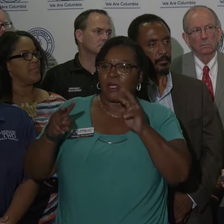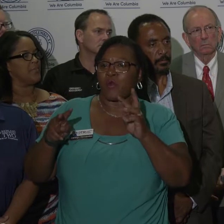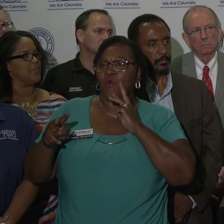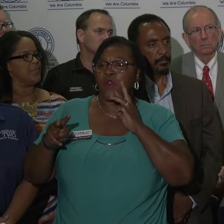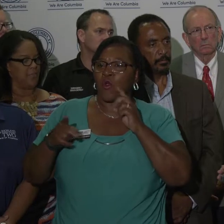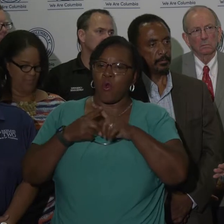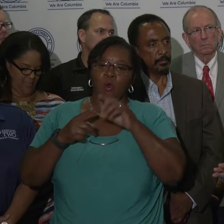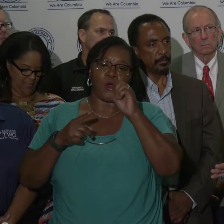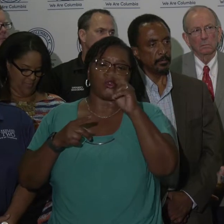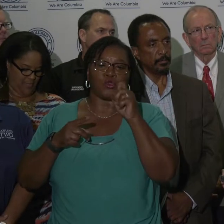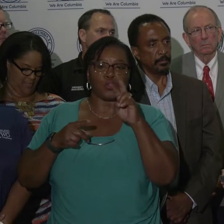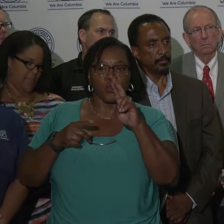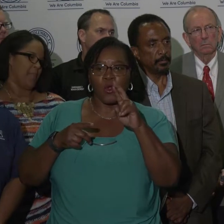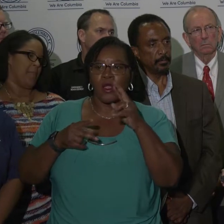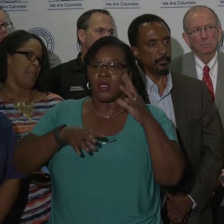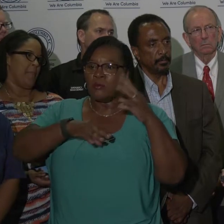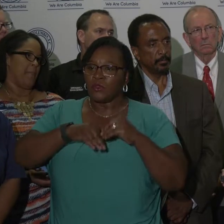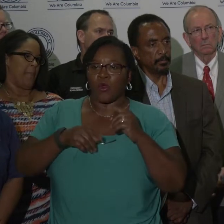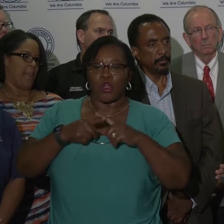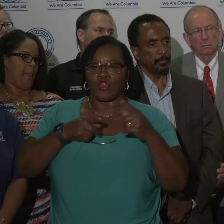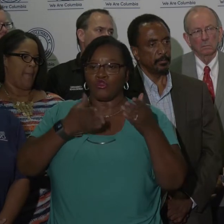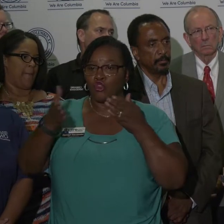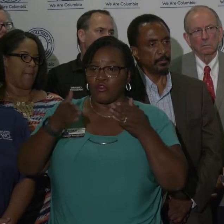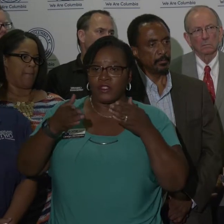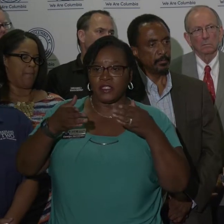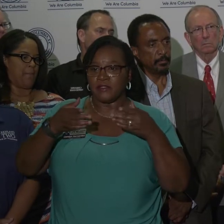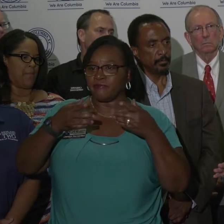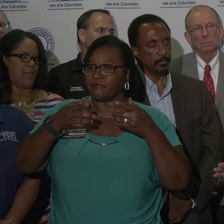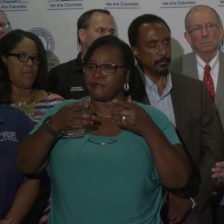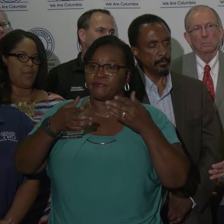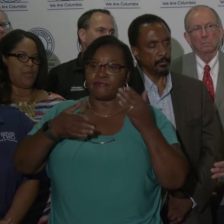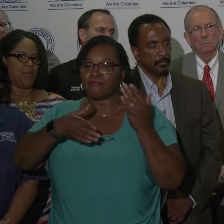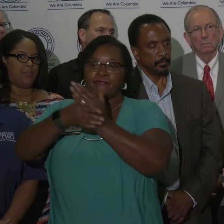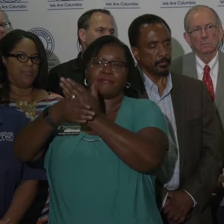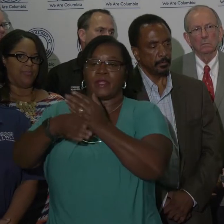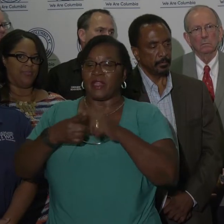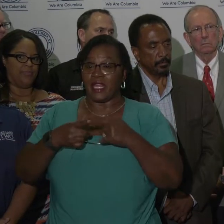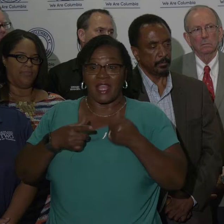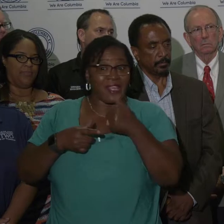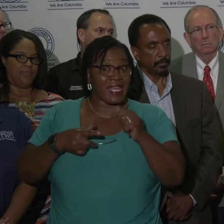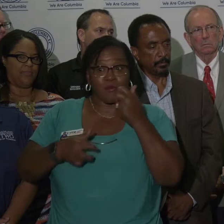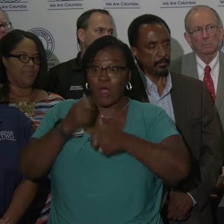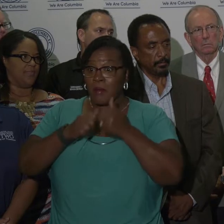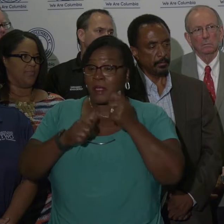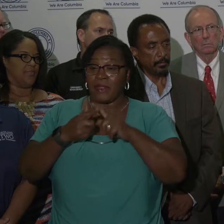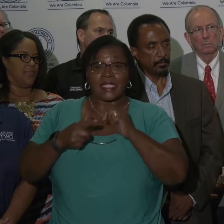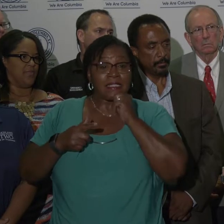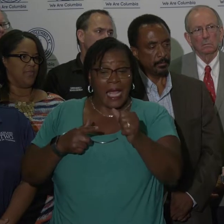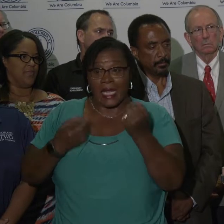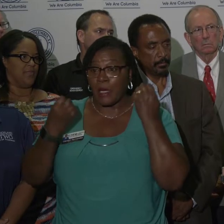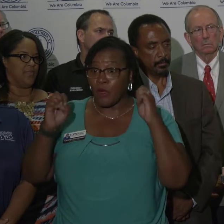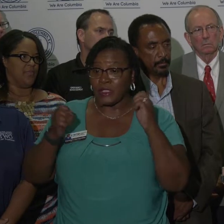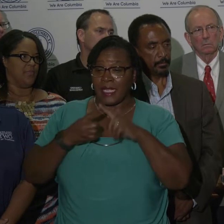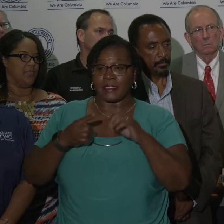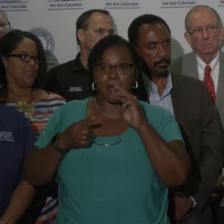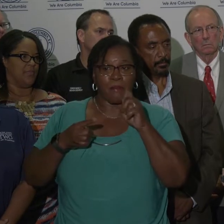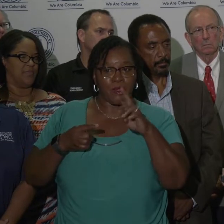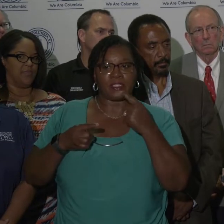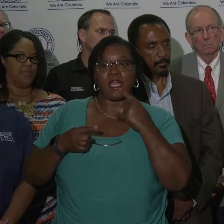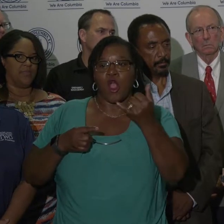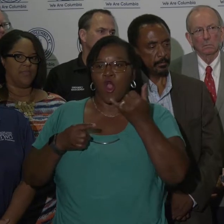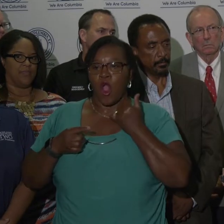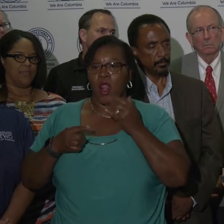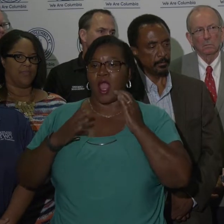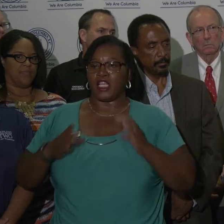or sewer outages or service interruptions, but if you do have any issue associated with the storm that's non-emergency, as the mayor said, please call